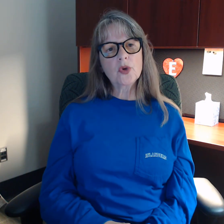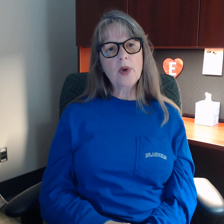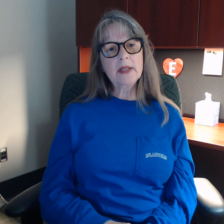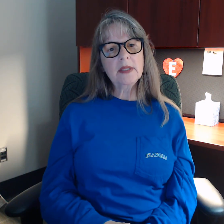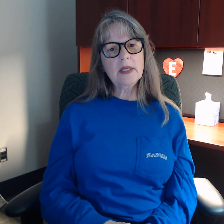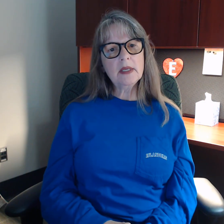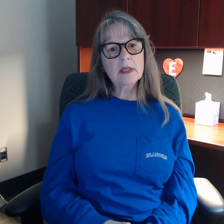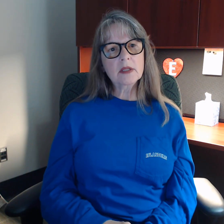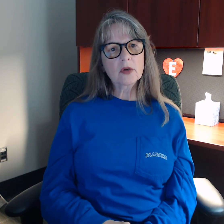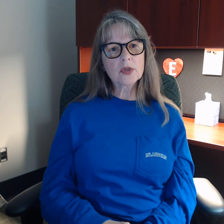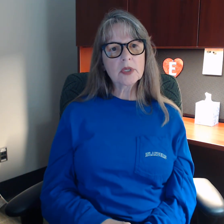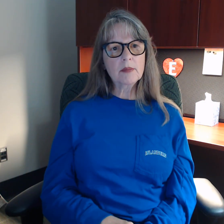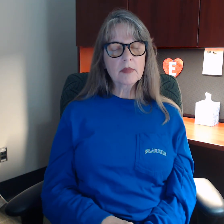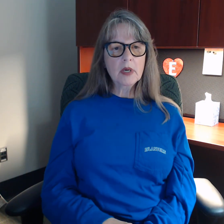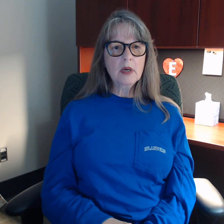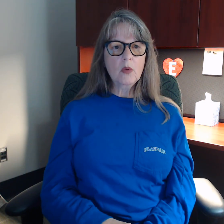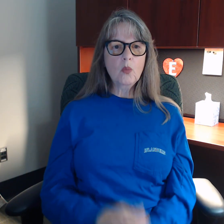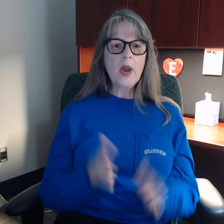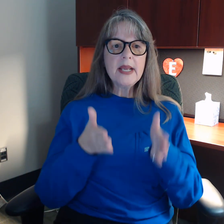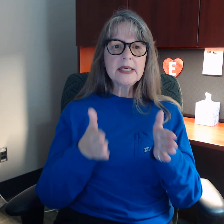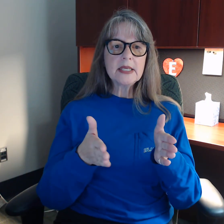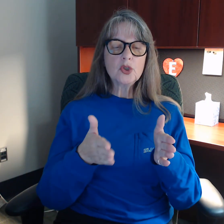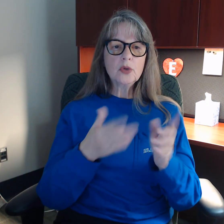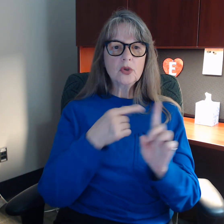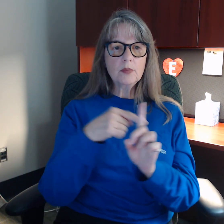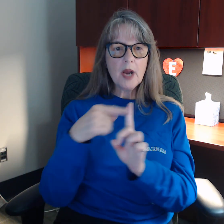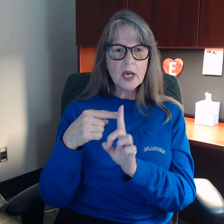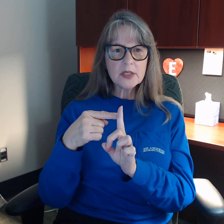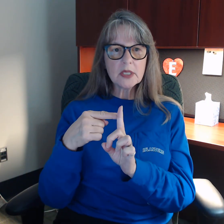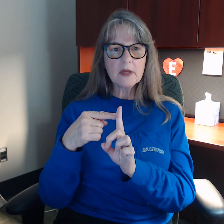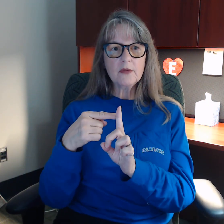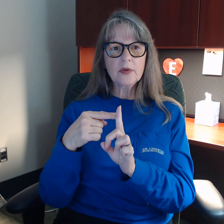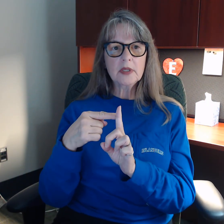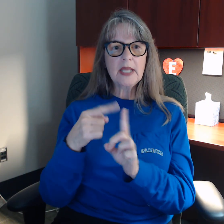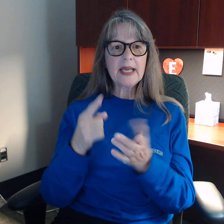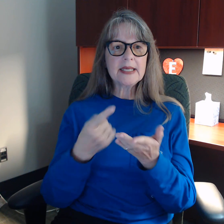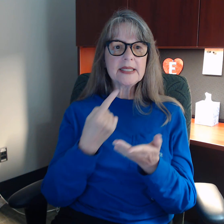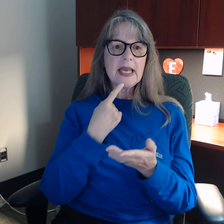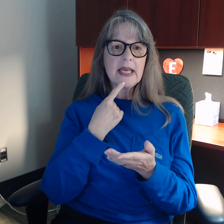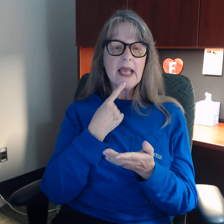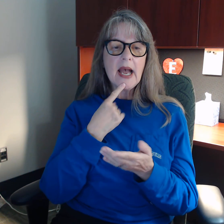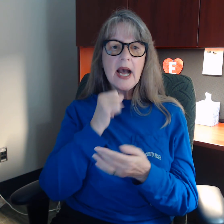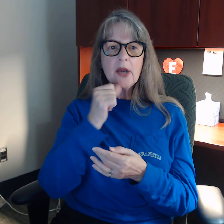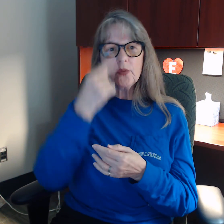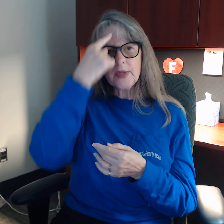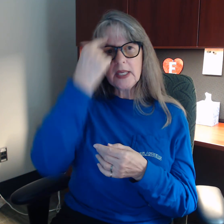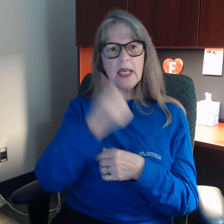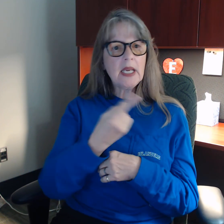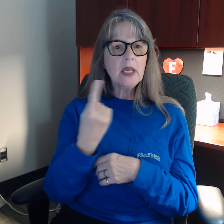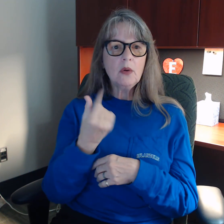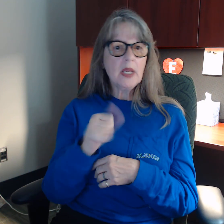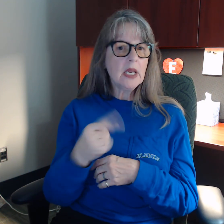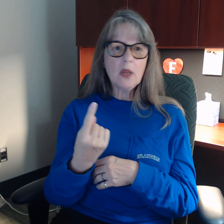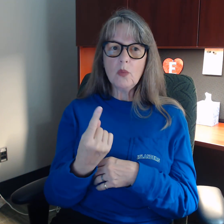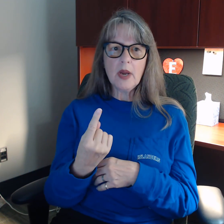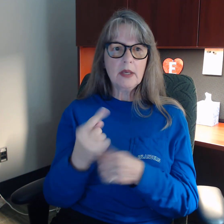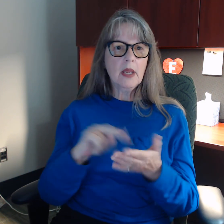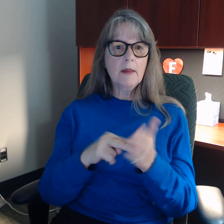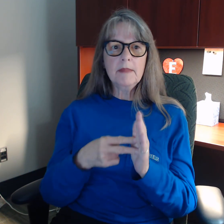I think there are some ways that you can do positive. Like I said, I don't think anyone means